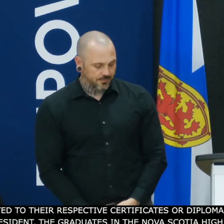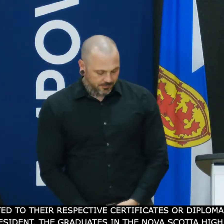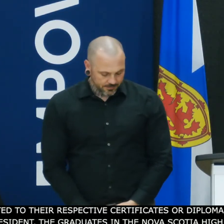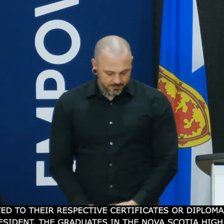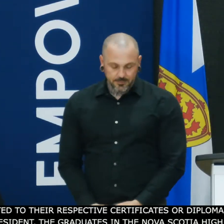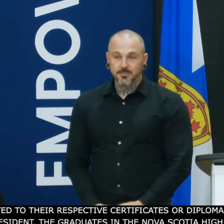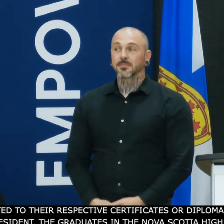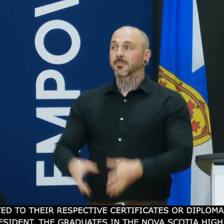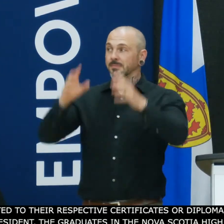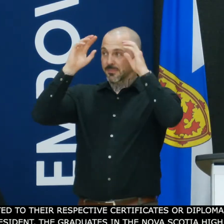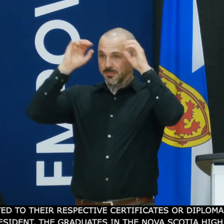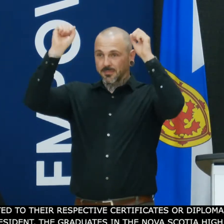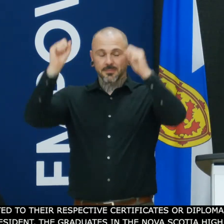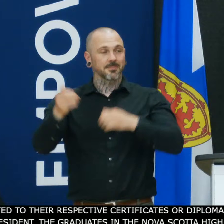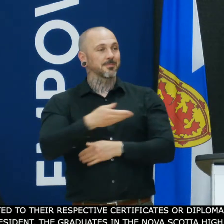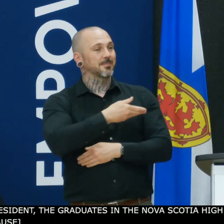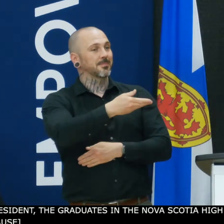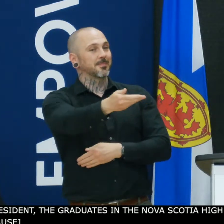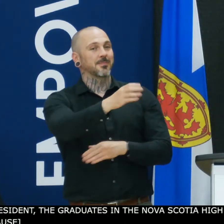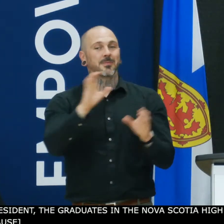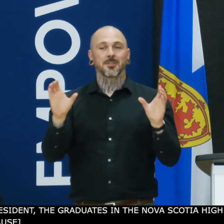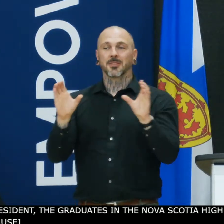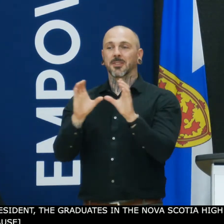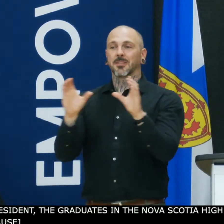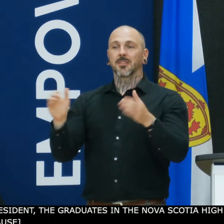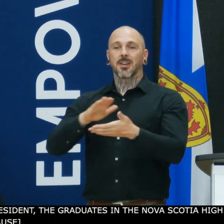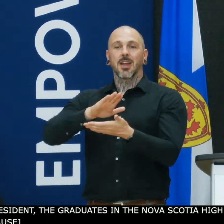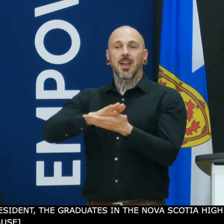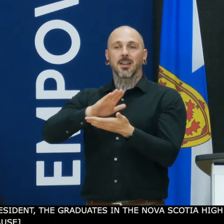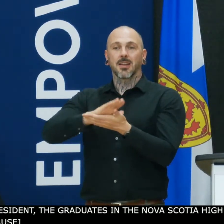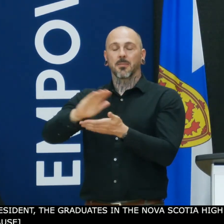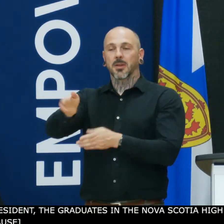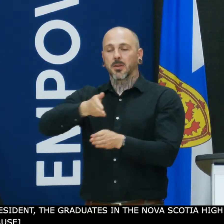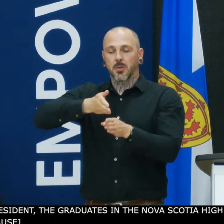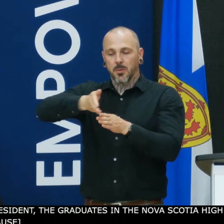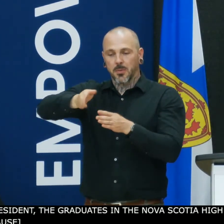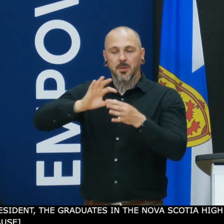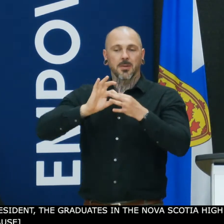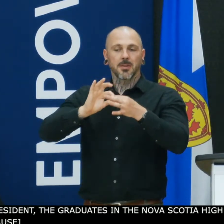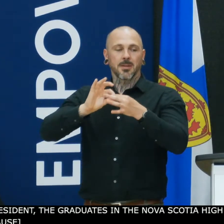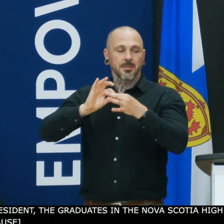Mr. President, the candidates for the Certificate in Academic Career Connections.